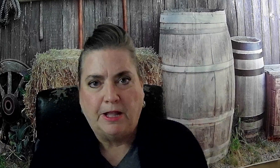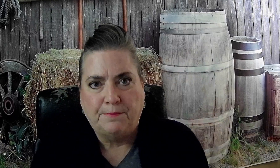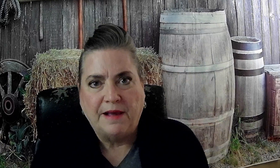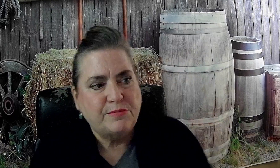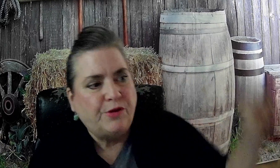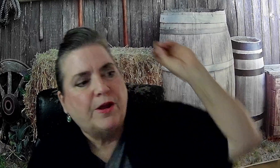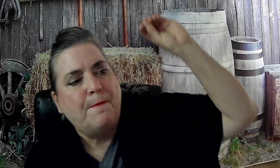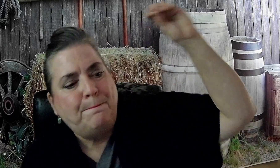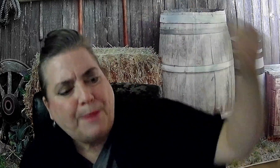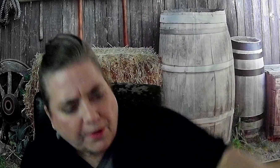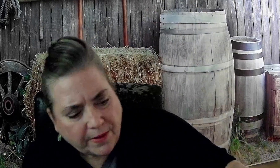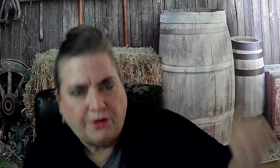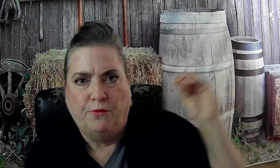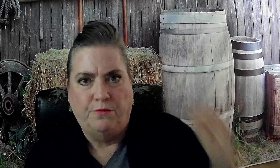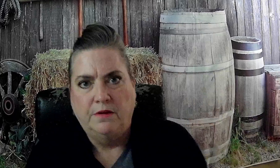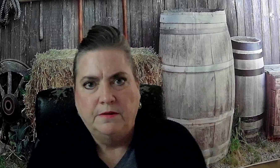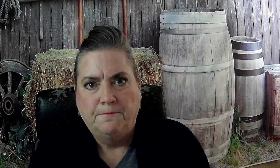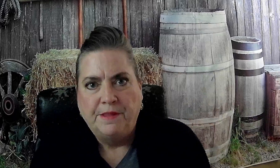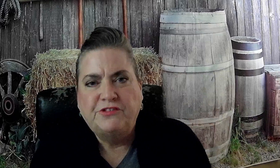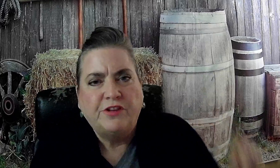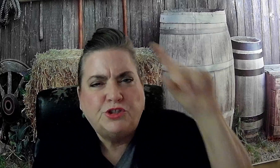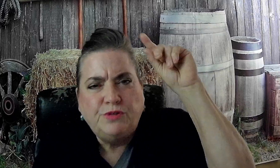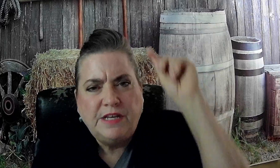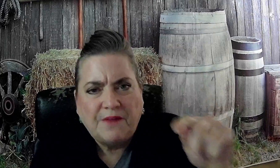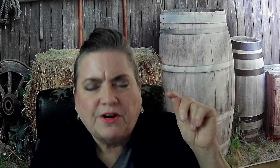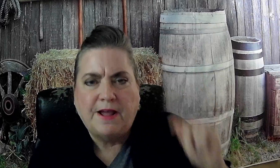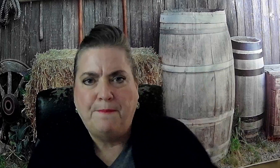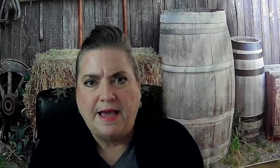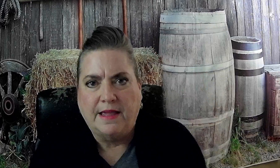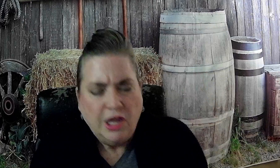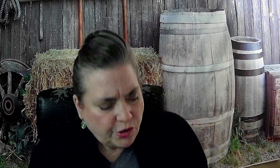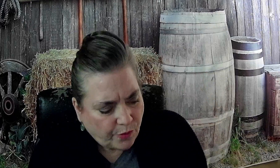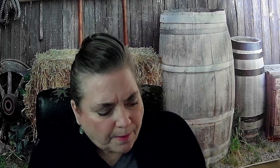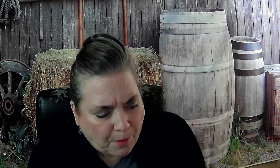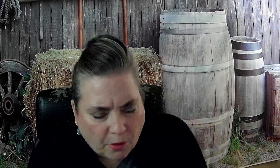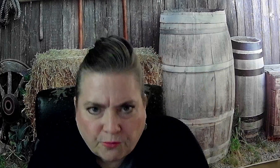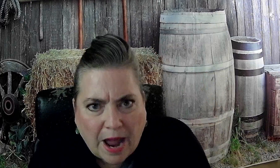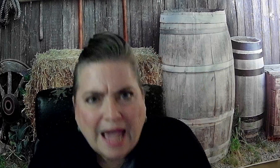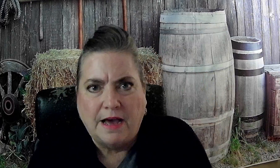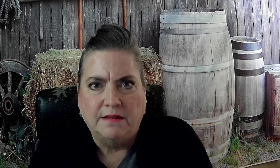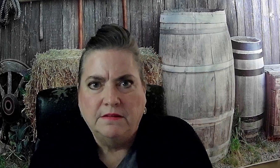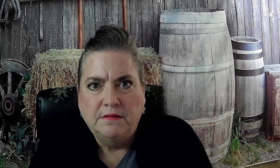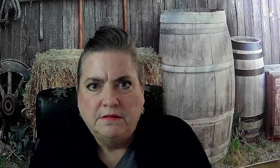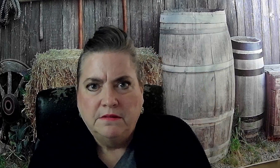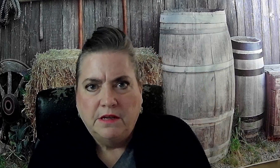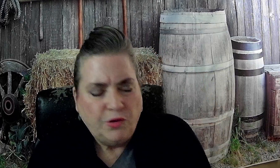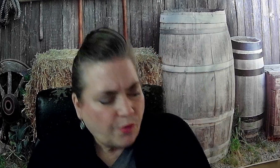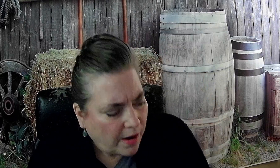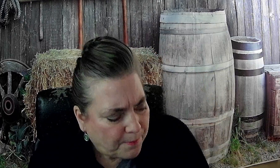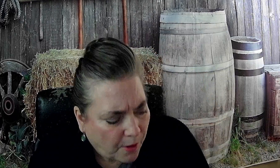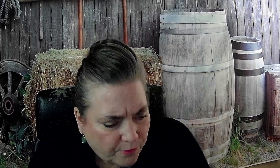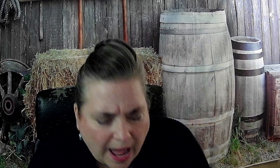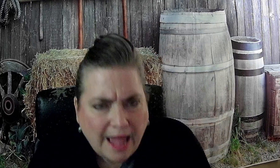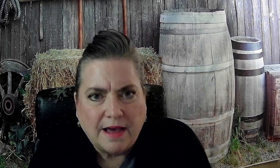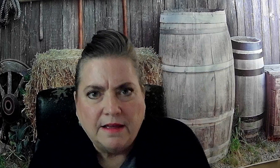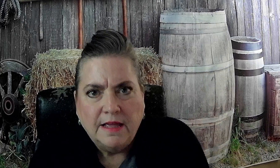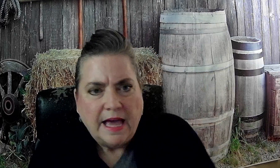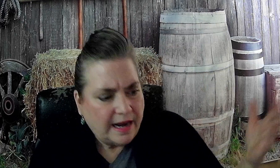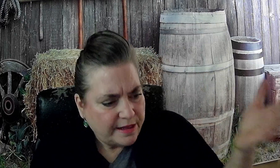box. We are going to bury you so that you never come back. You are a pariah. You are a pariah. And I see